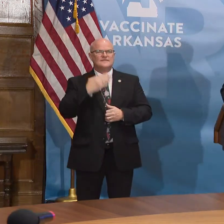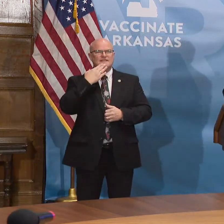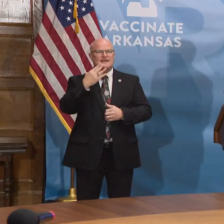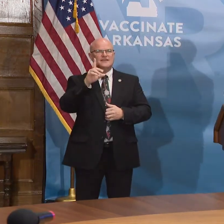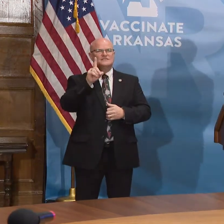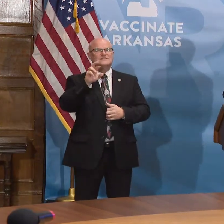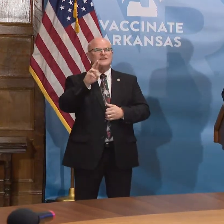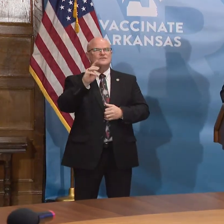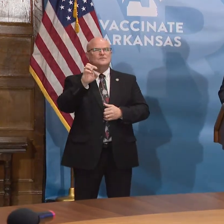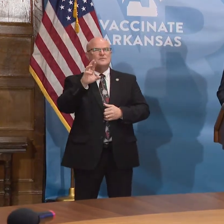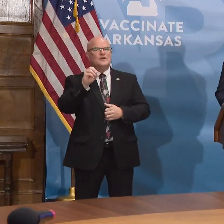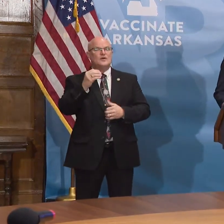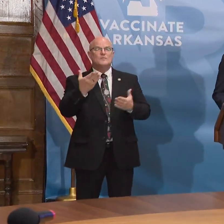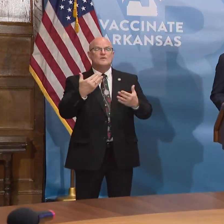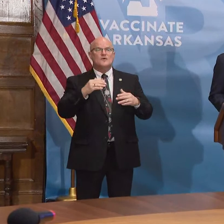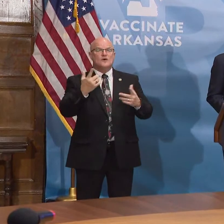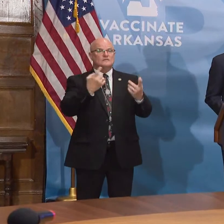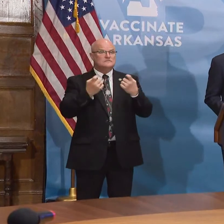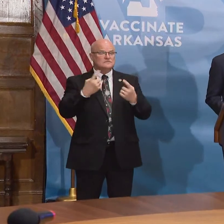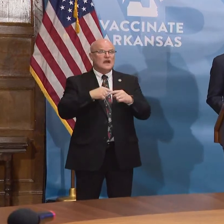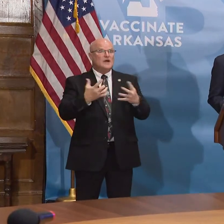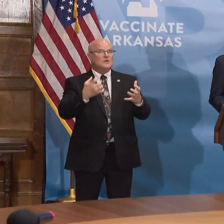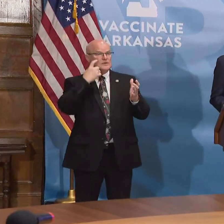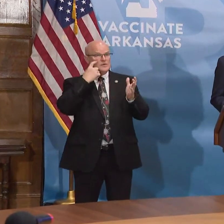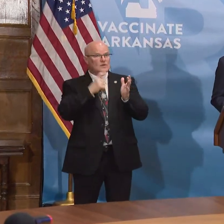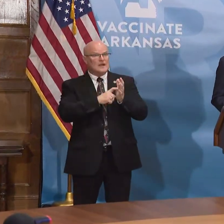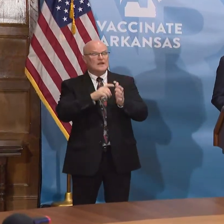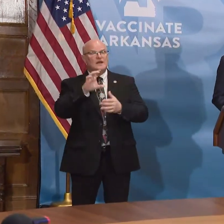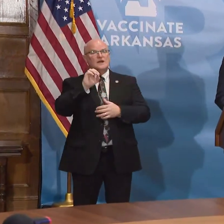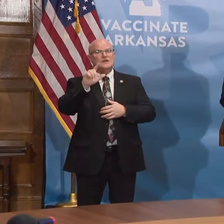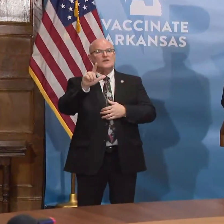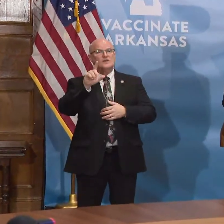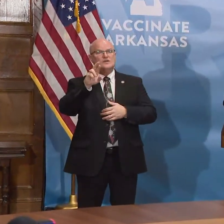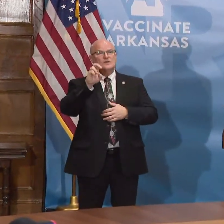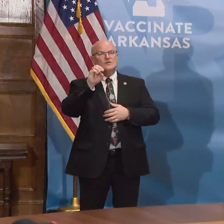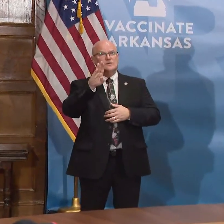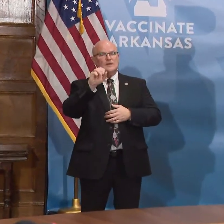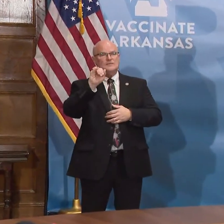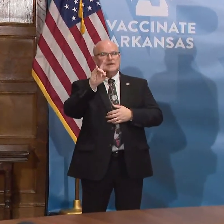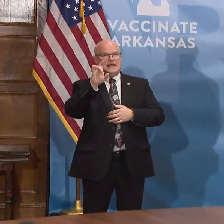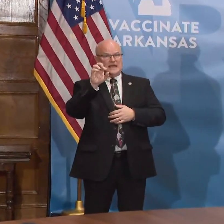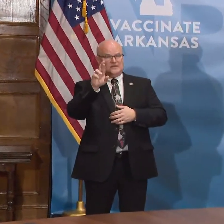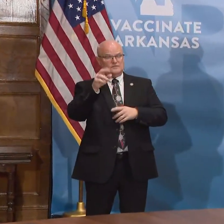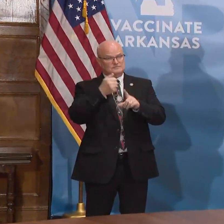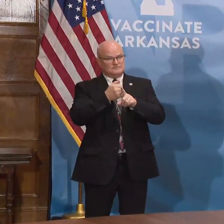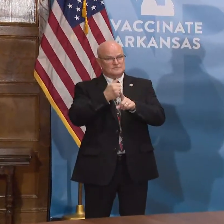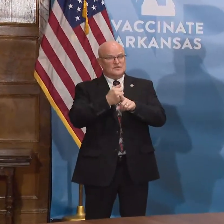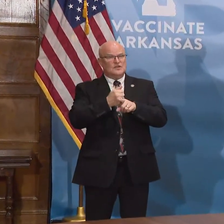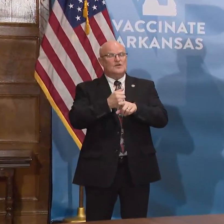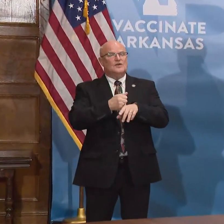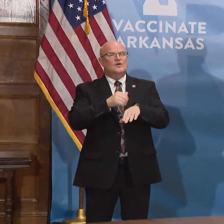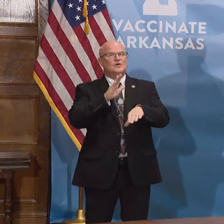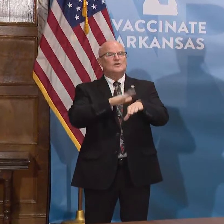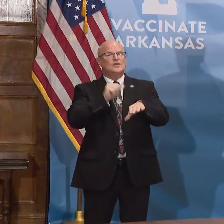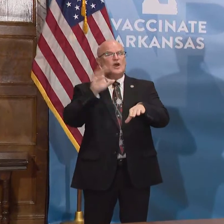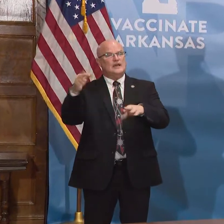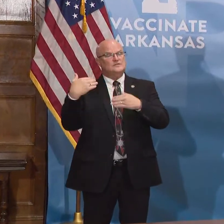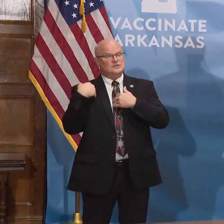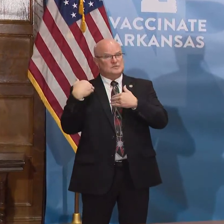Thank you, Dr. Romero. And before I turn it over for questions, I wanted to recognize Colonel Rob Ader, who was called over from